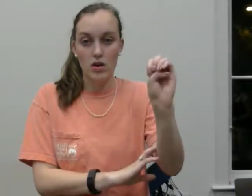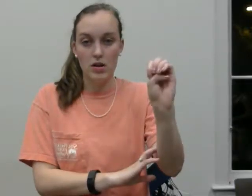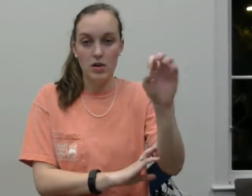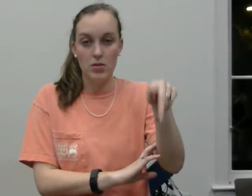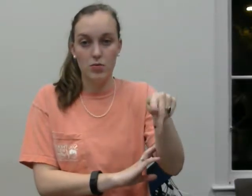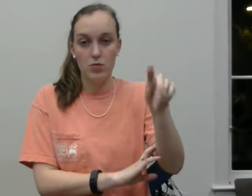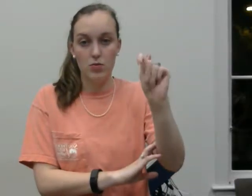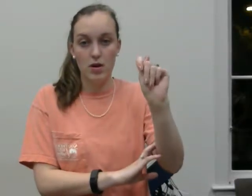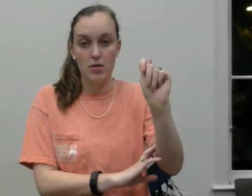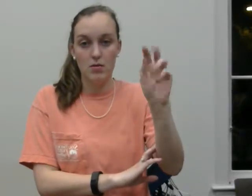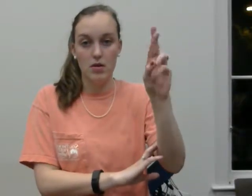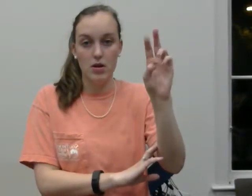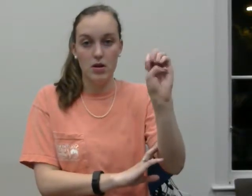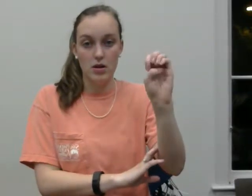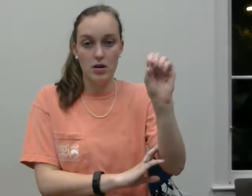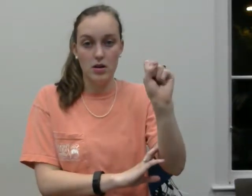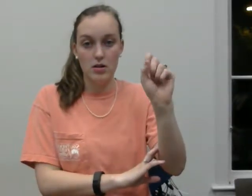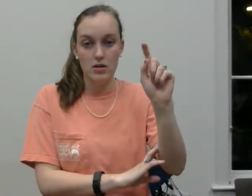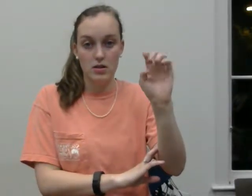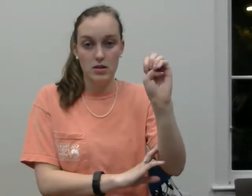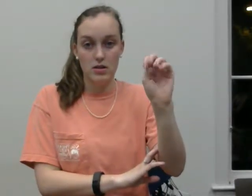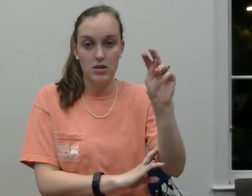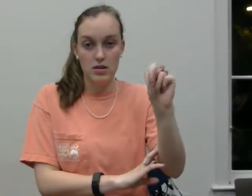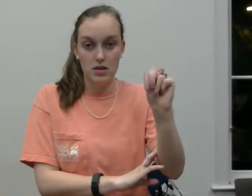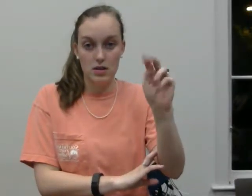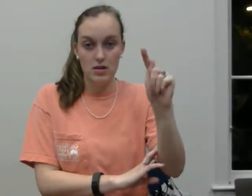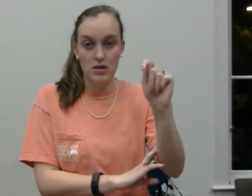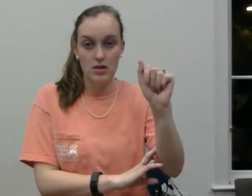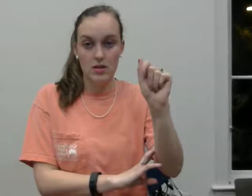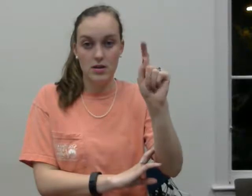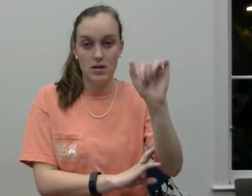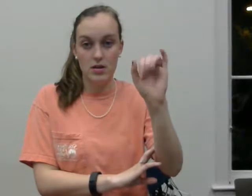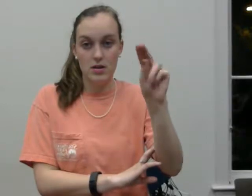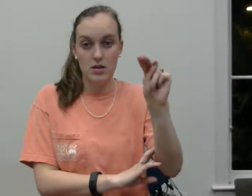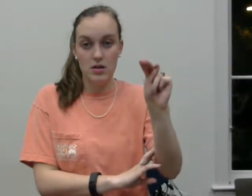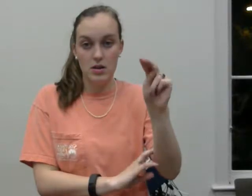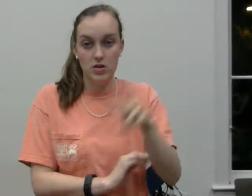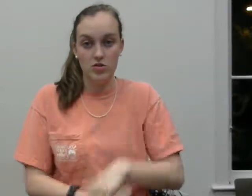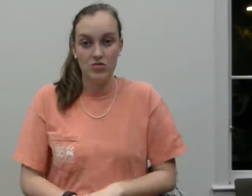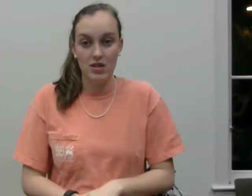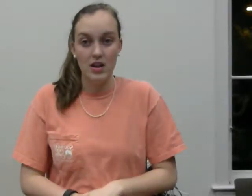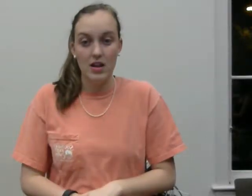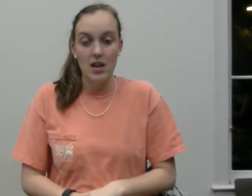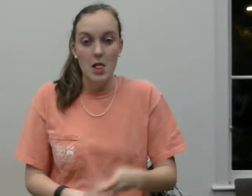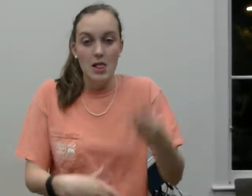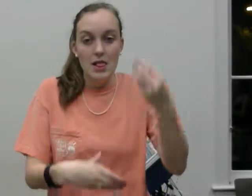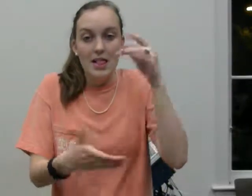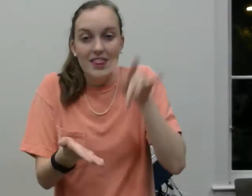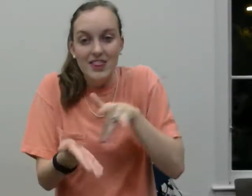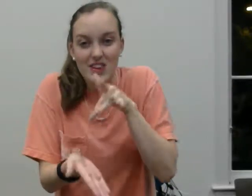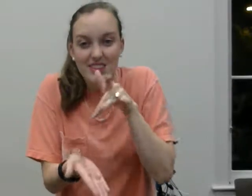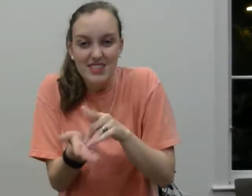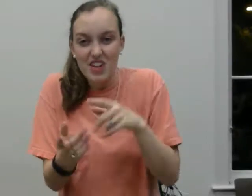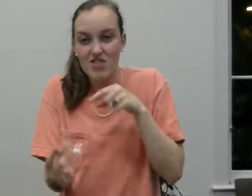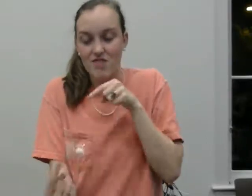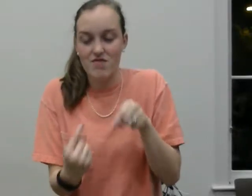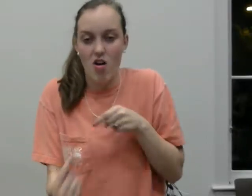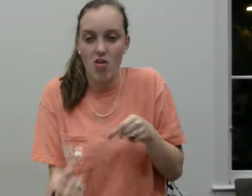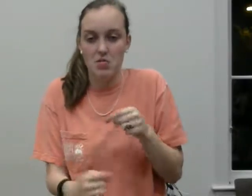No taxation without representation. Right? That is the core of the colonist argument. Number 9. How did Great Britain punish the colonists for the Boston Tea Party, right?